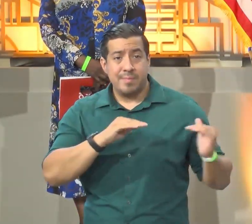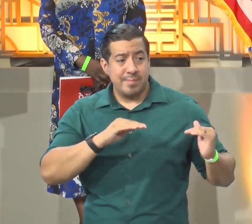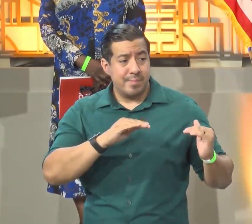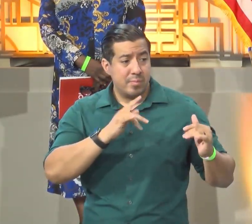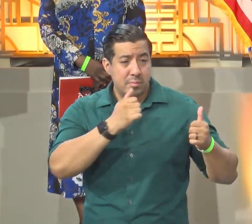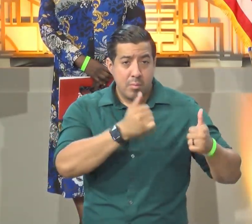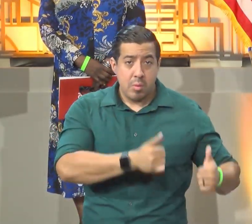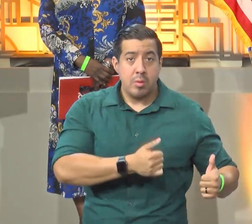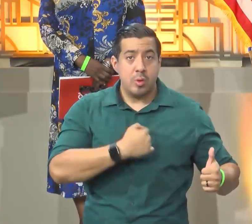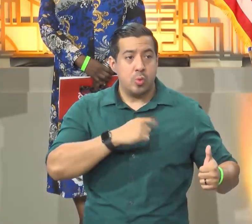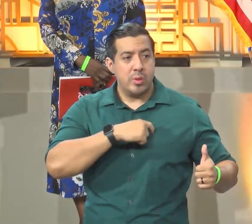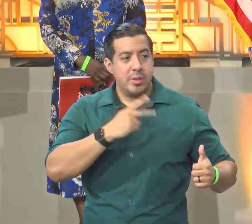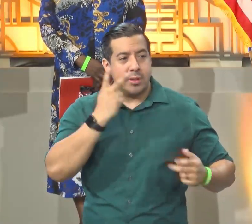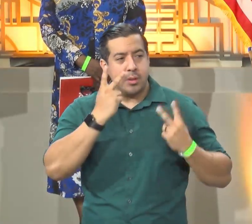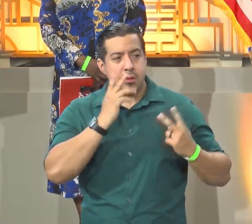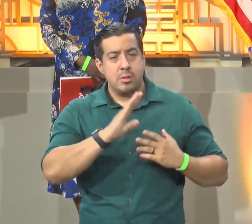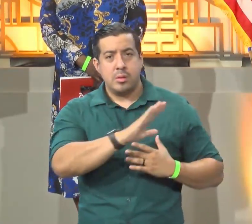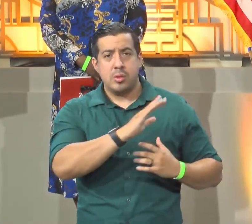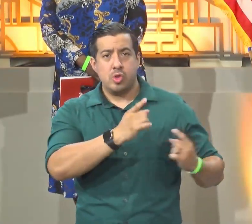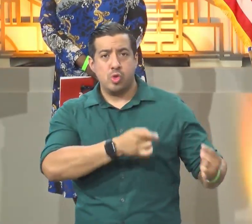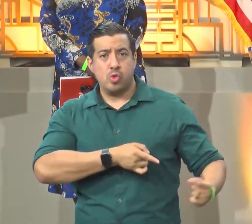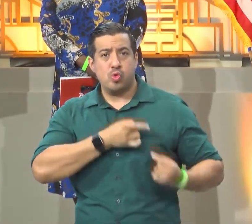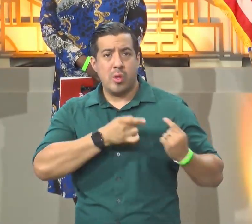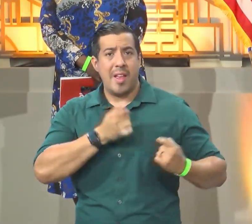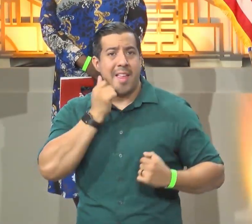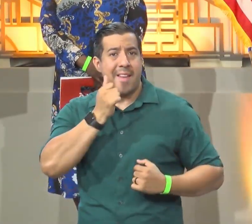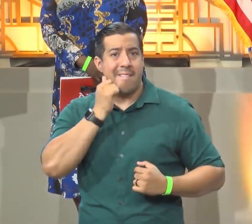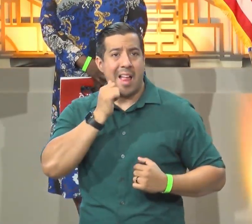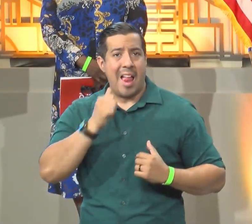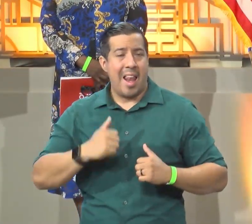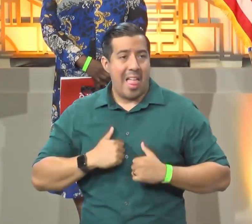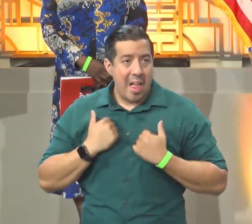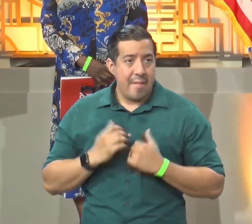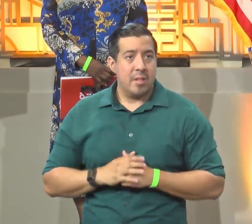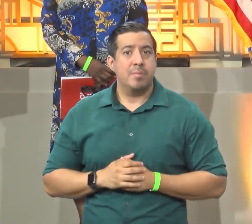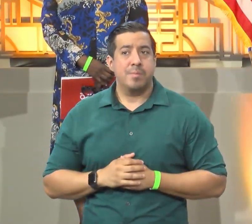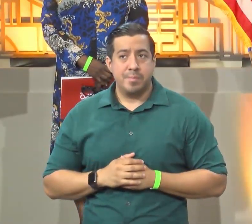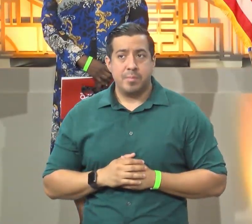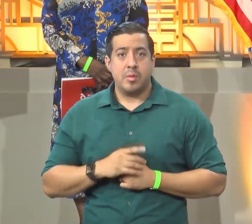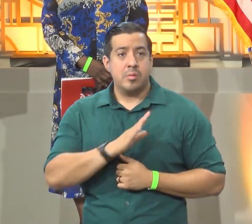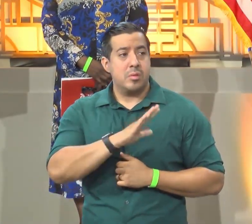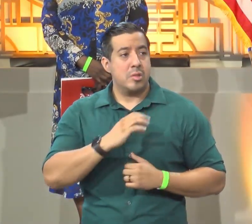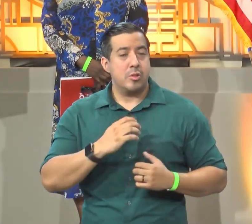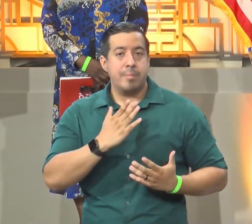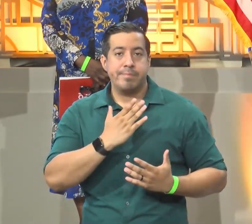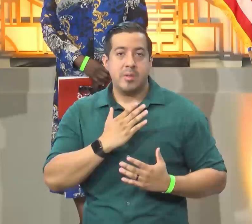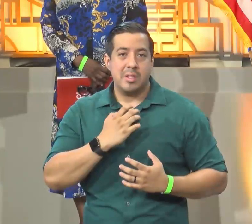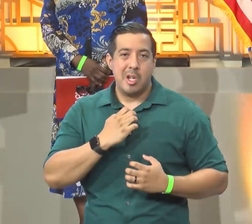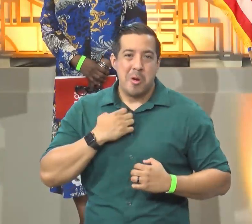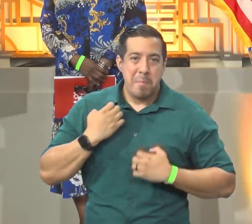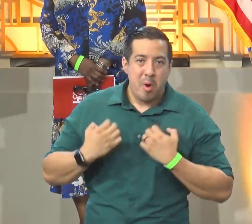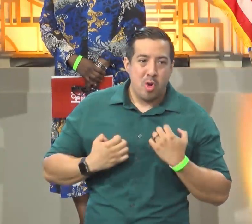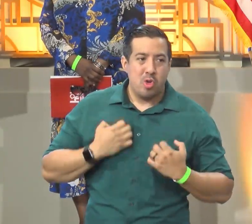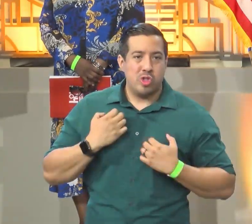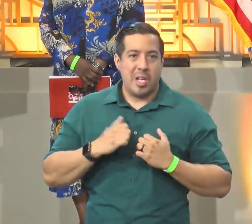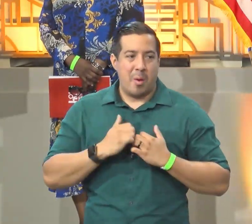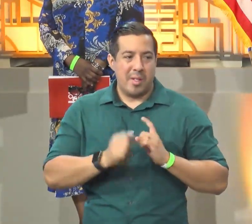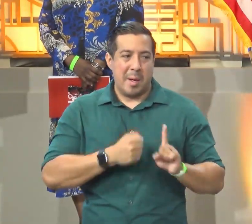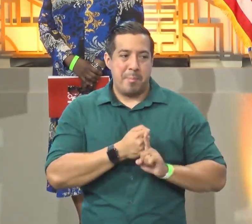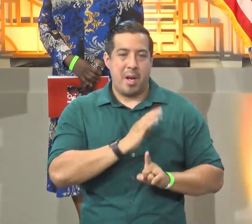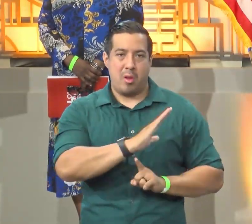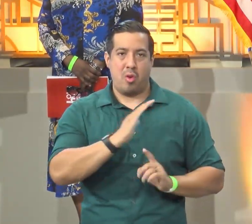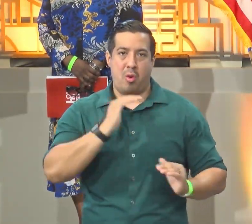also acknowledge the struggles of everyday life and the socio-emotional impact on low literate